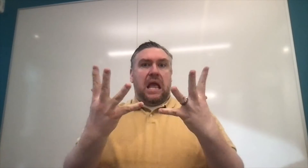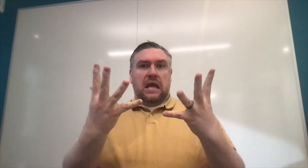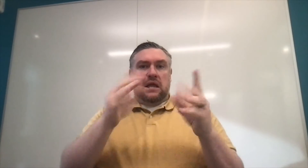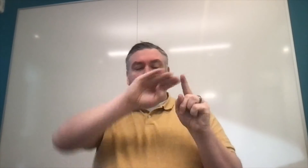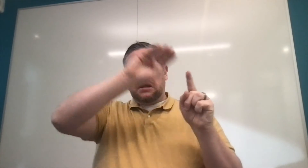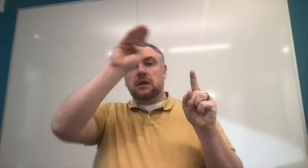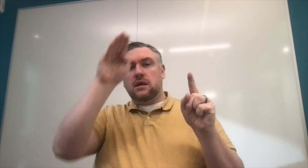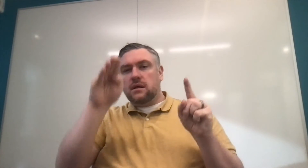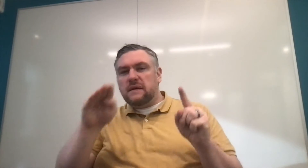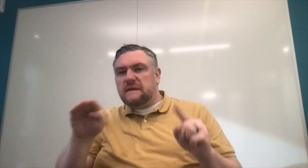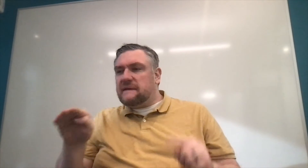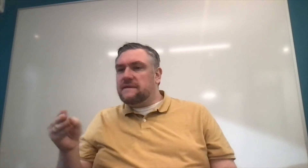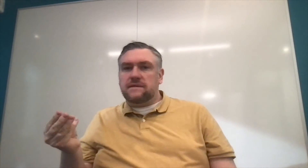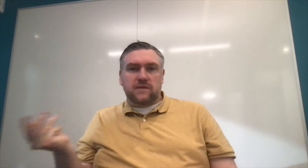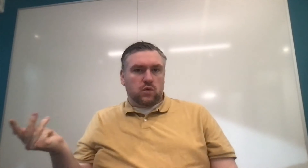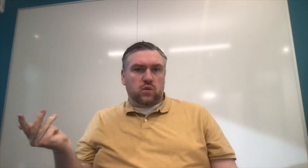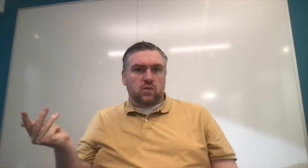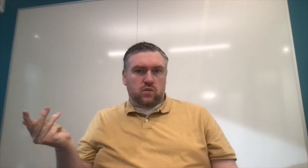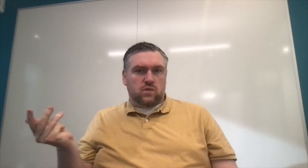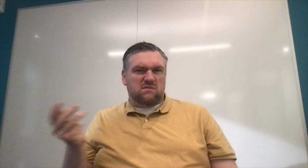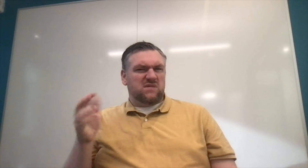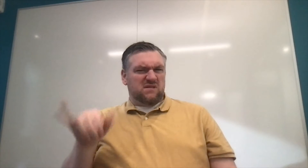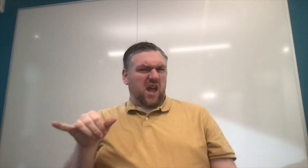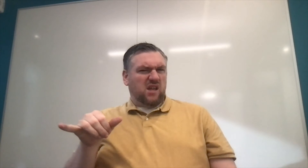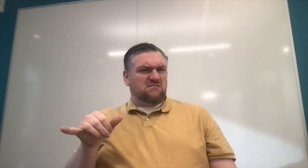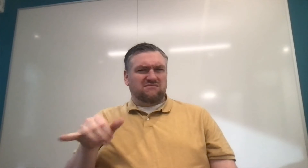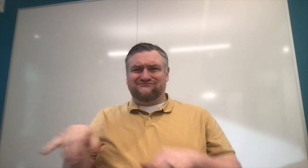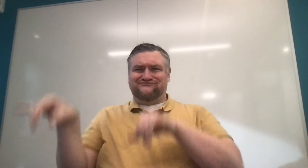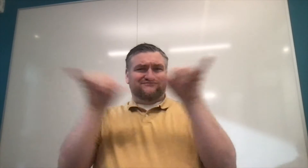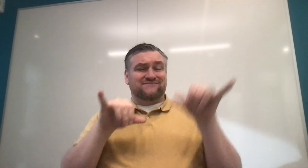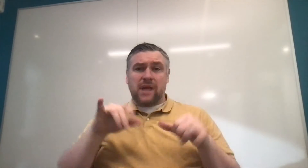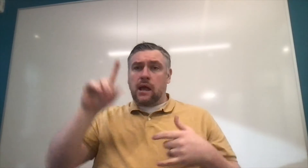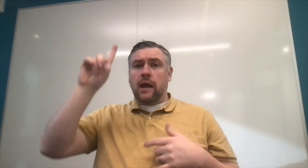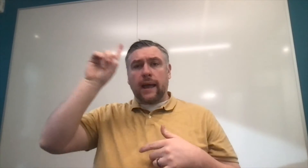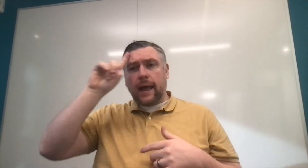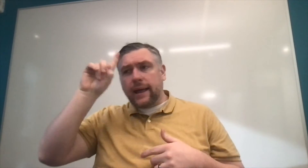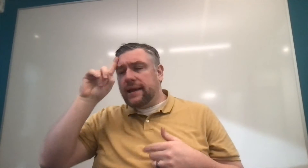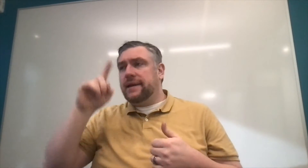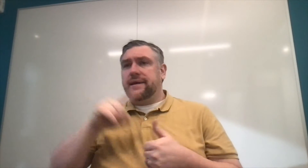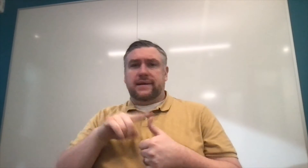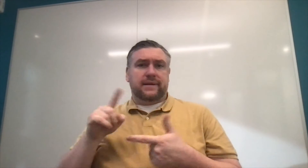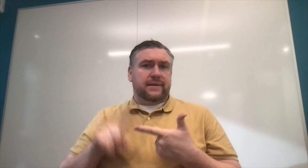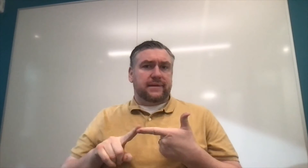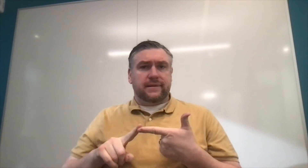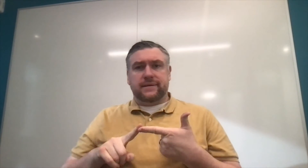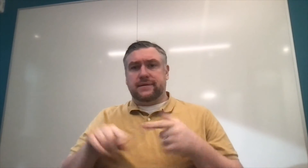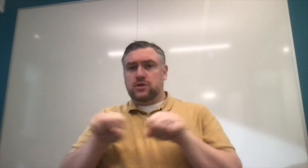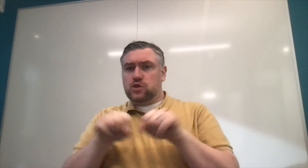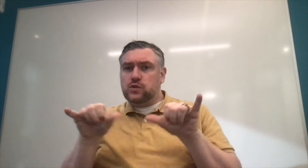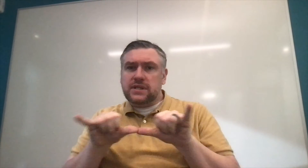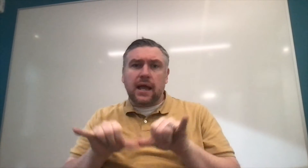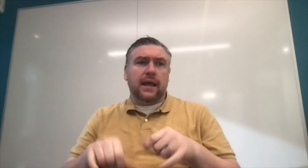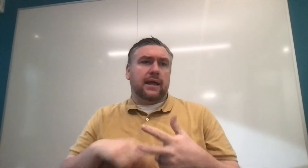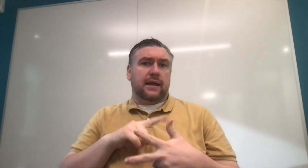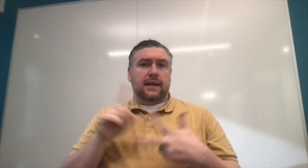shoes, many with normal sized shoes, and only a few with very large shoes. And that's common to height,